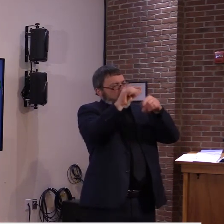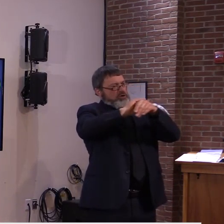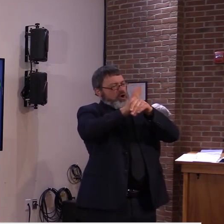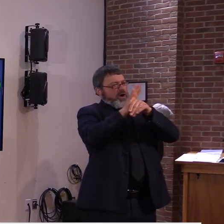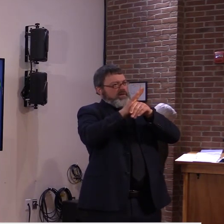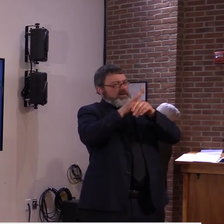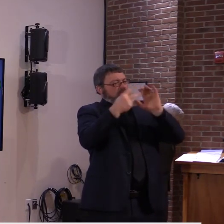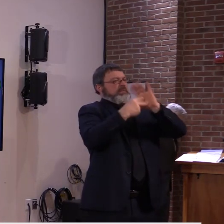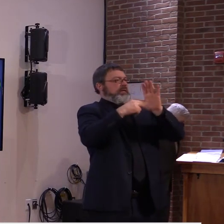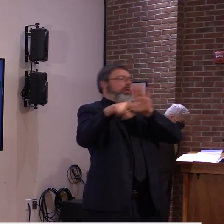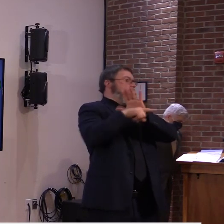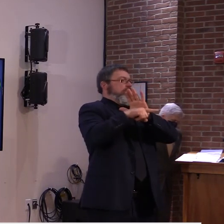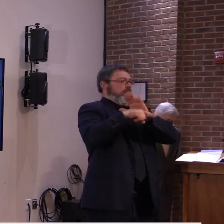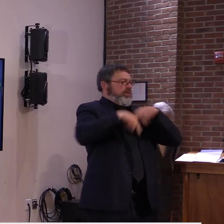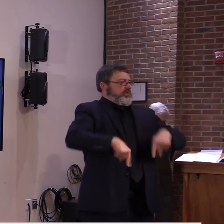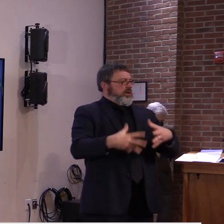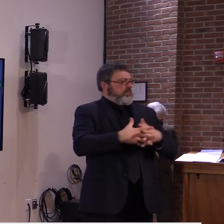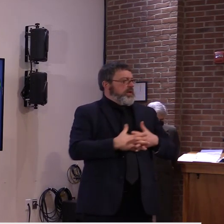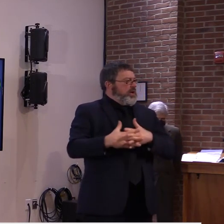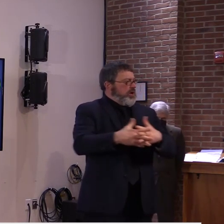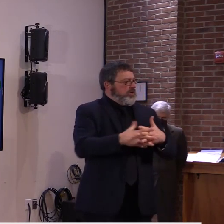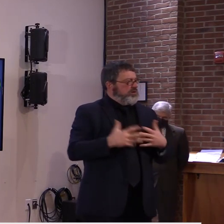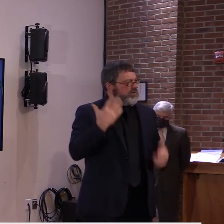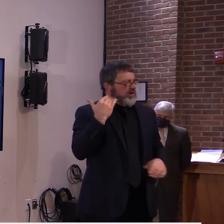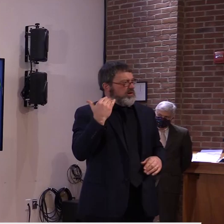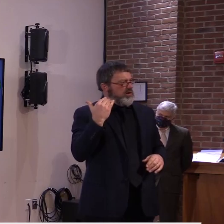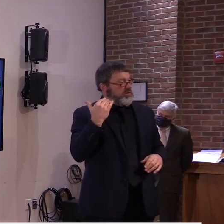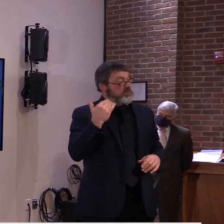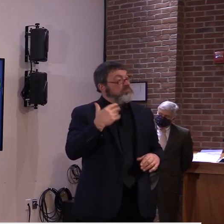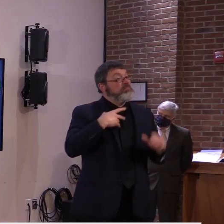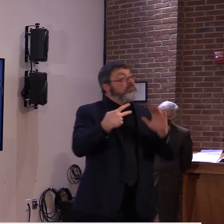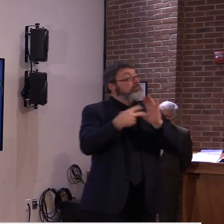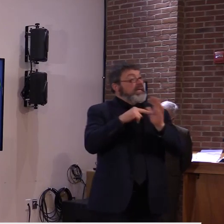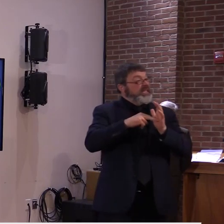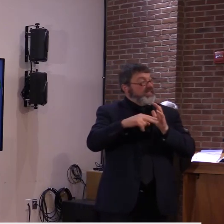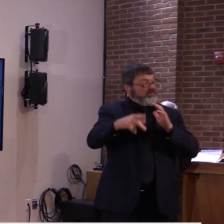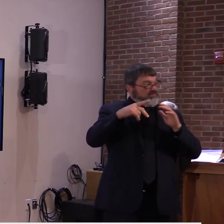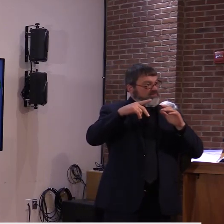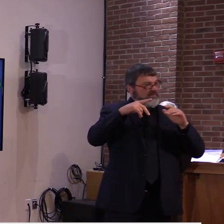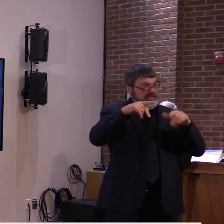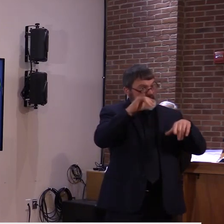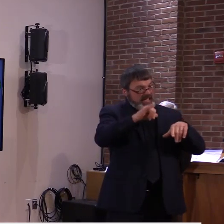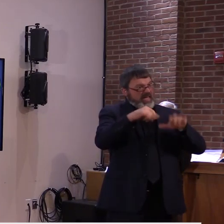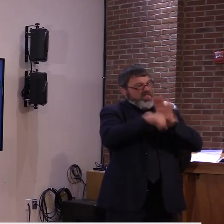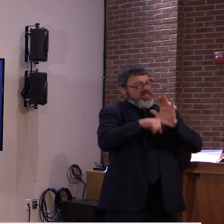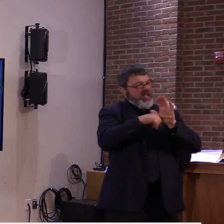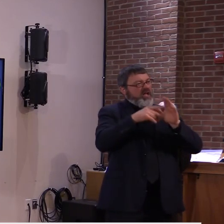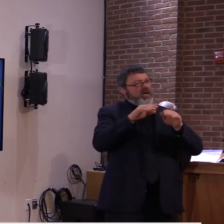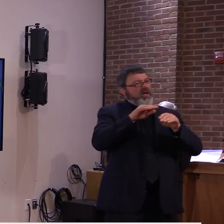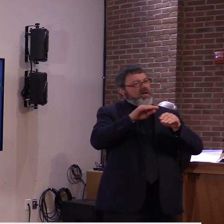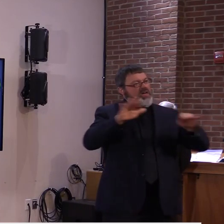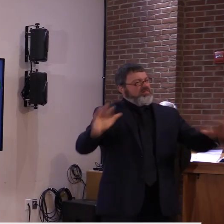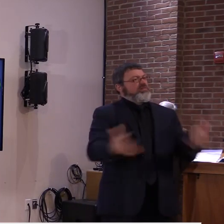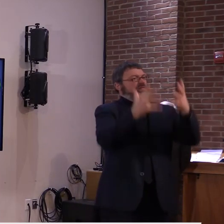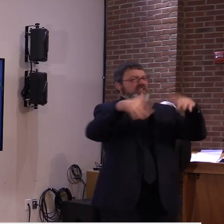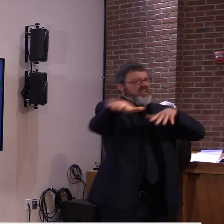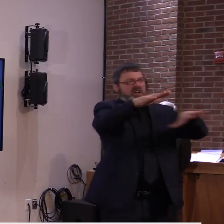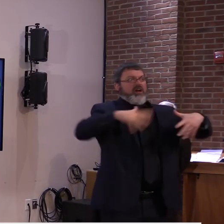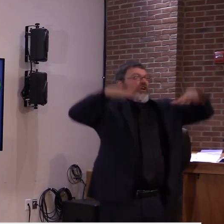All COVID-19 News Bad News? I know that sensationalism